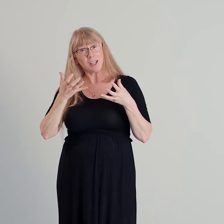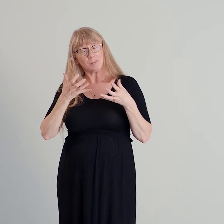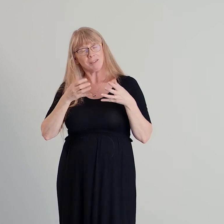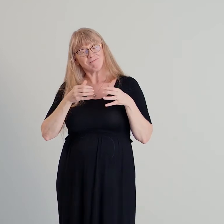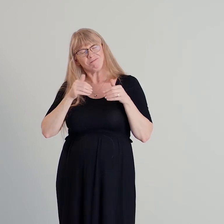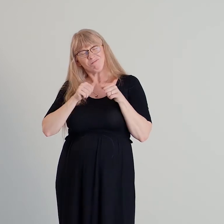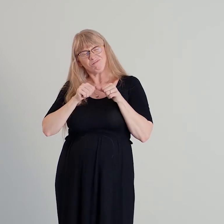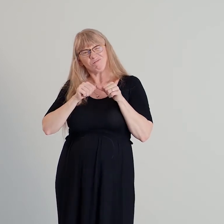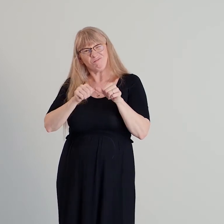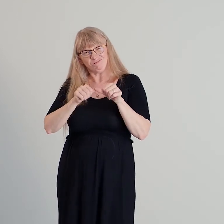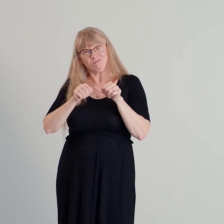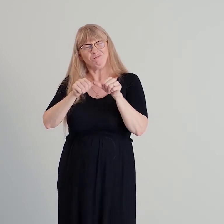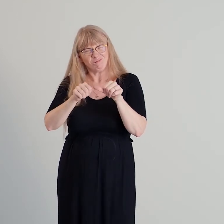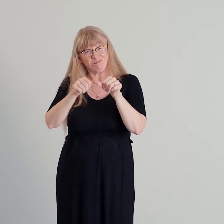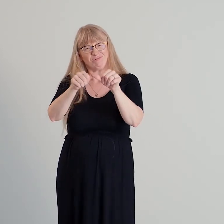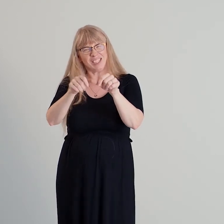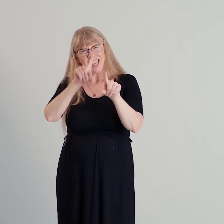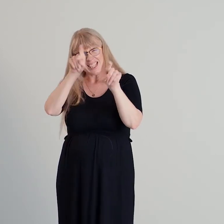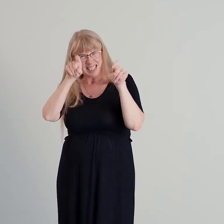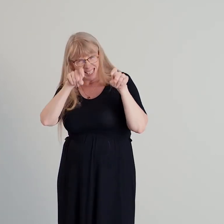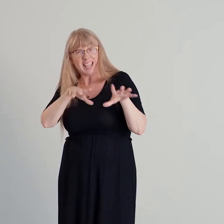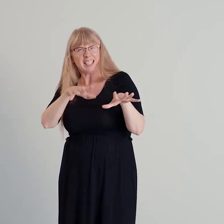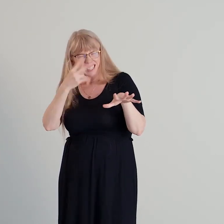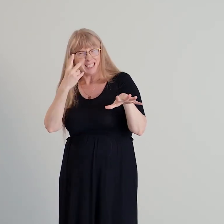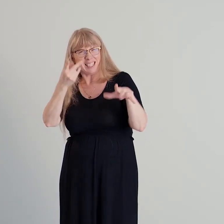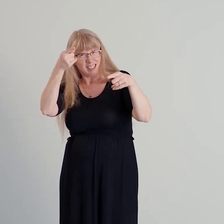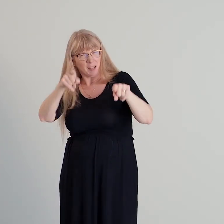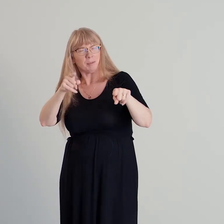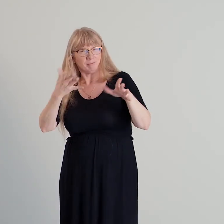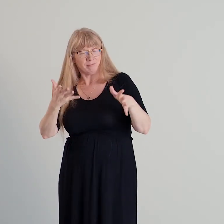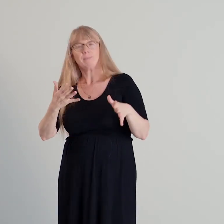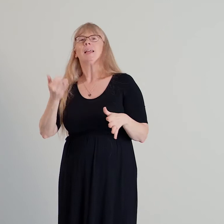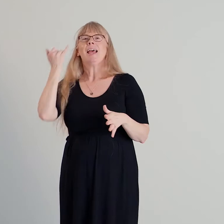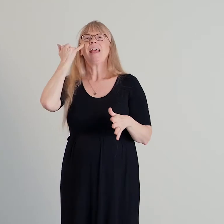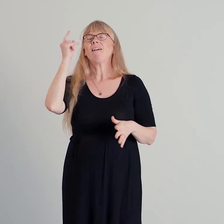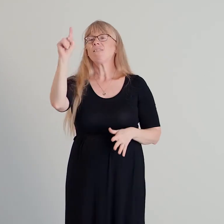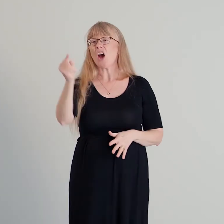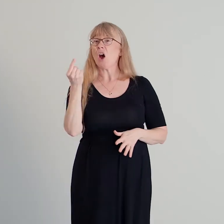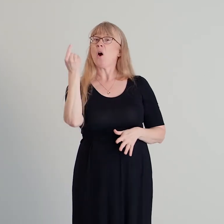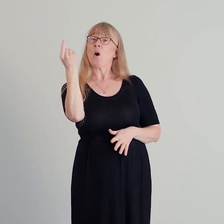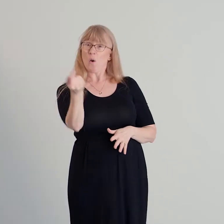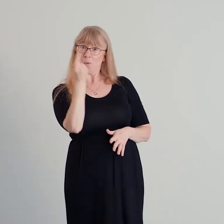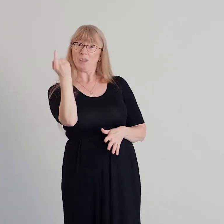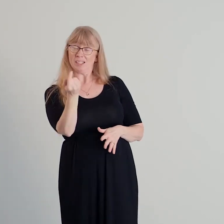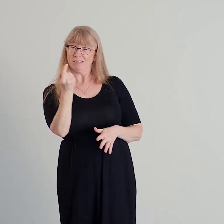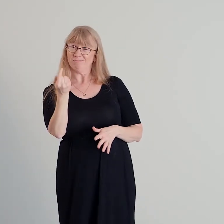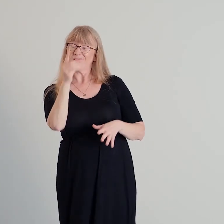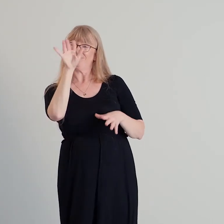push that a little farther. He just wanted to test that to see what it was like. If only we could be in that